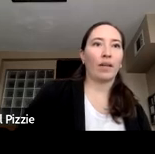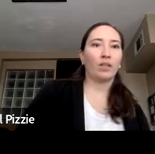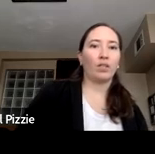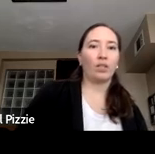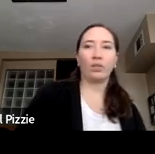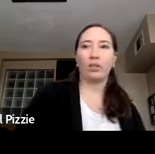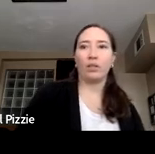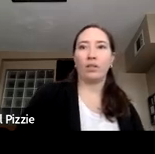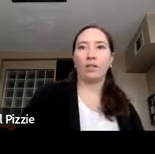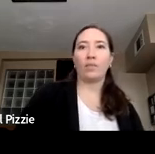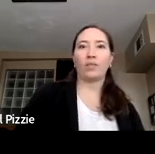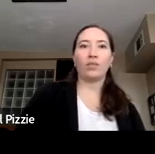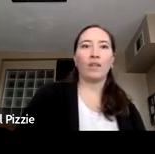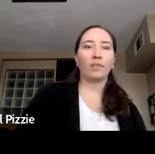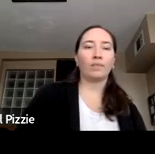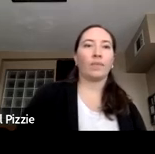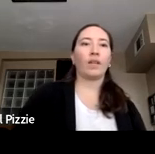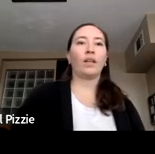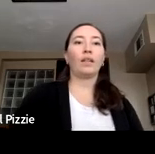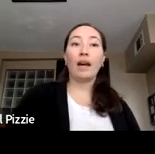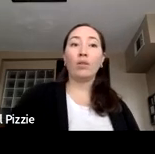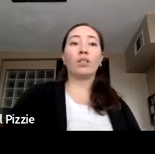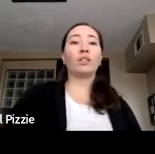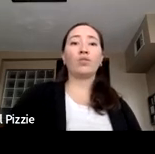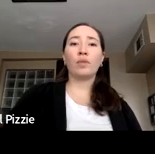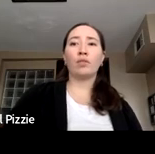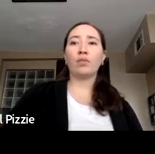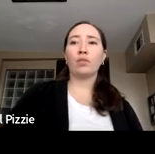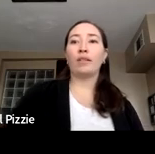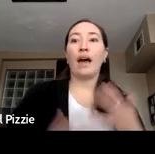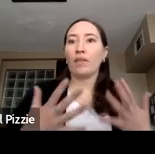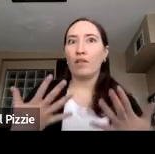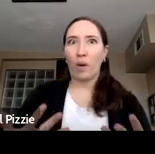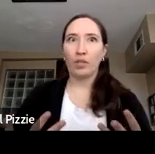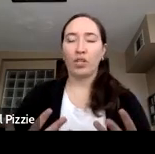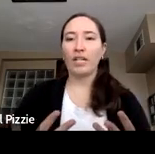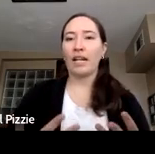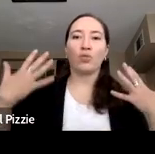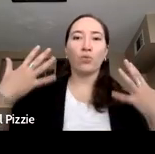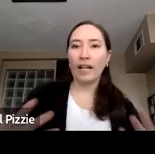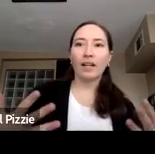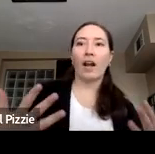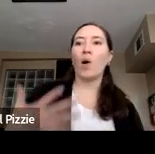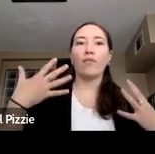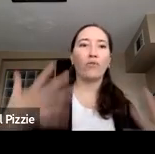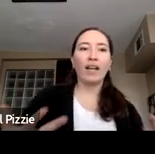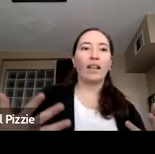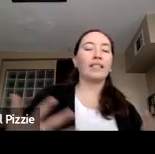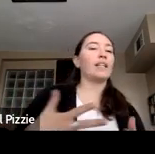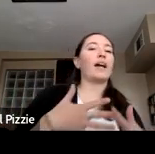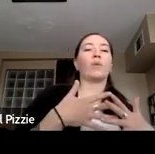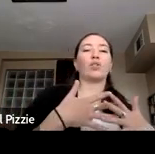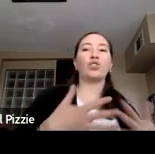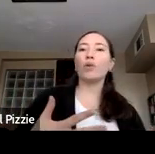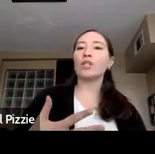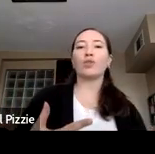Go back to survey. Now to distribute, now that I've published it and it's ready to go, I've finalized